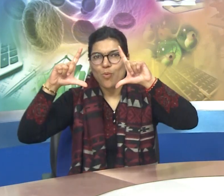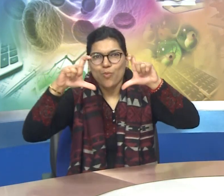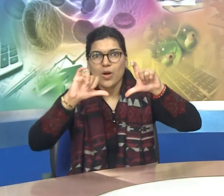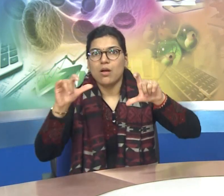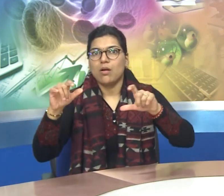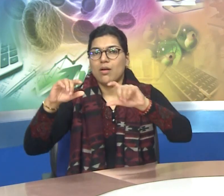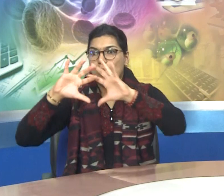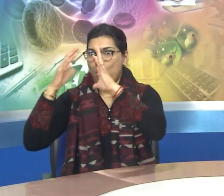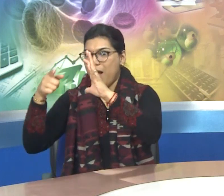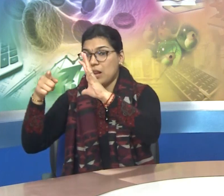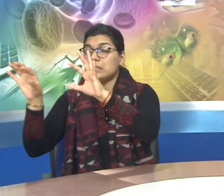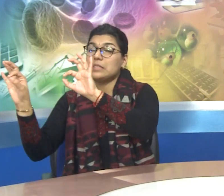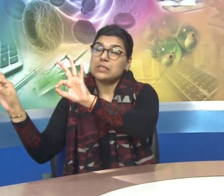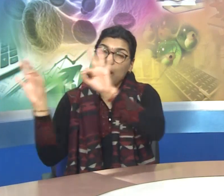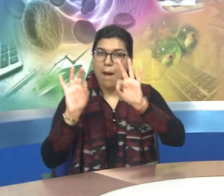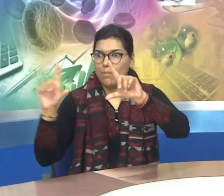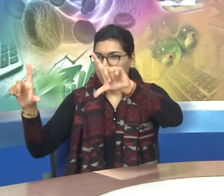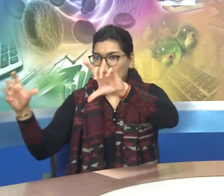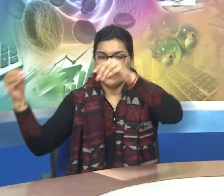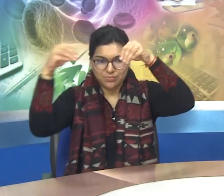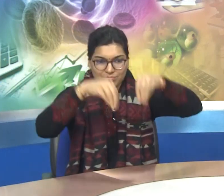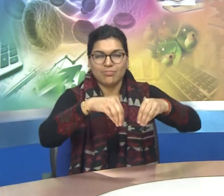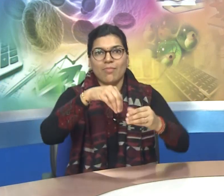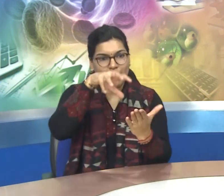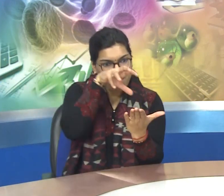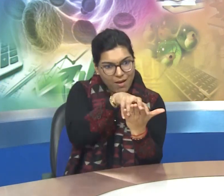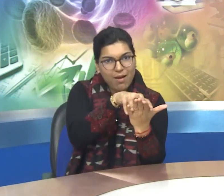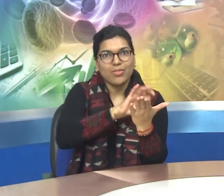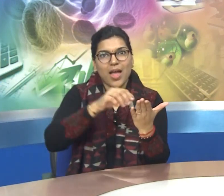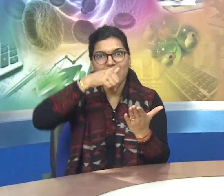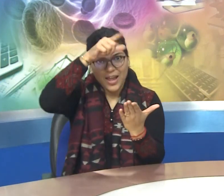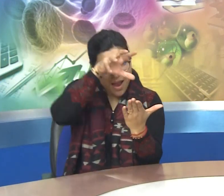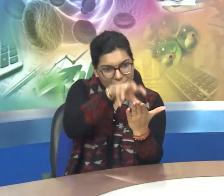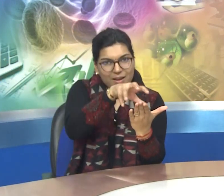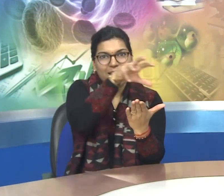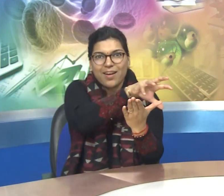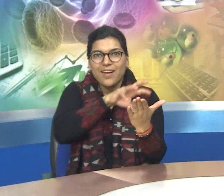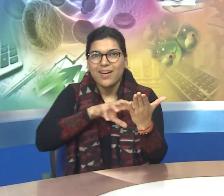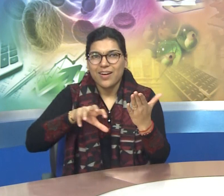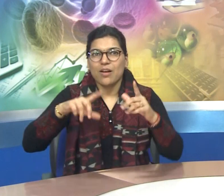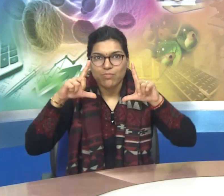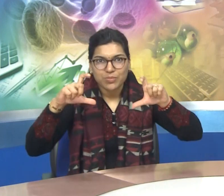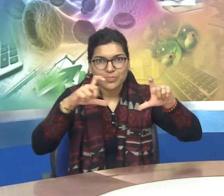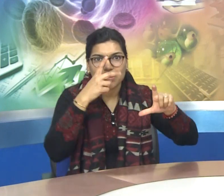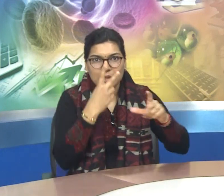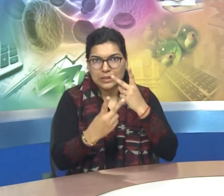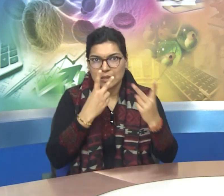Map is a pictorial presentation of the Earth's surface or part of